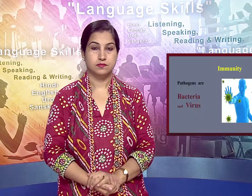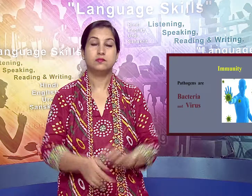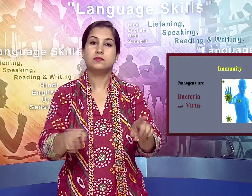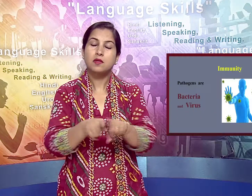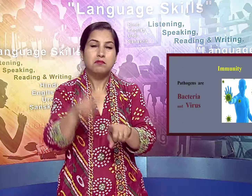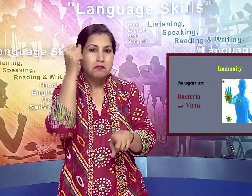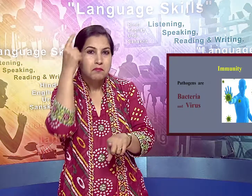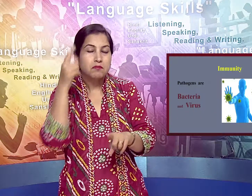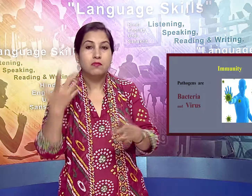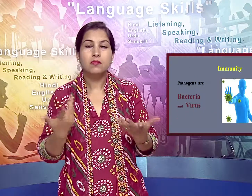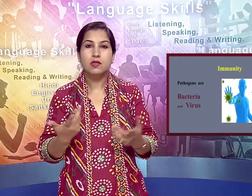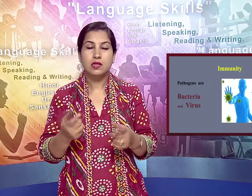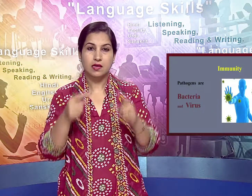Let's understand immunity.